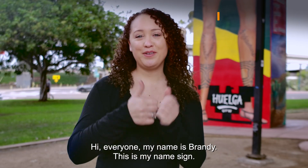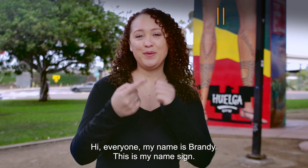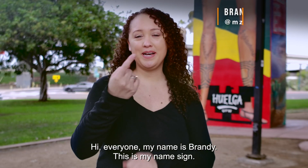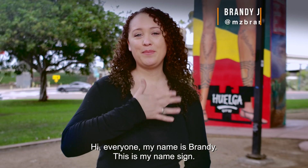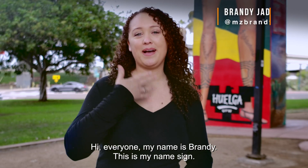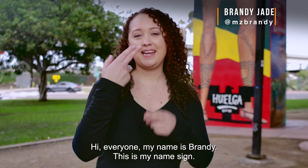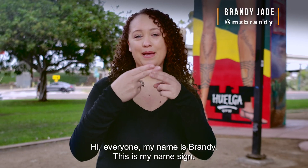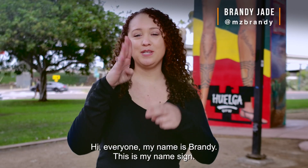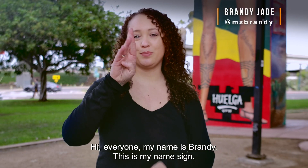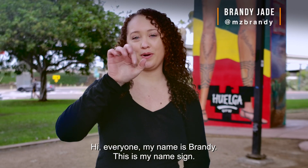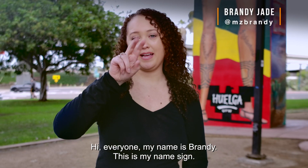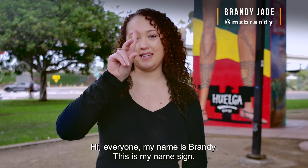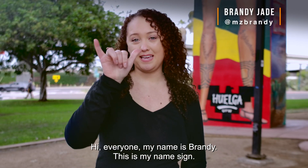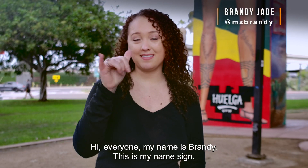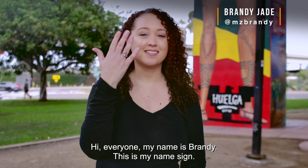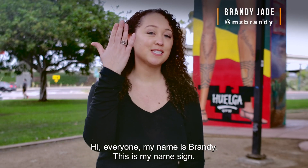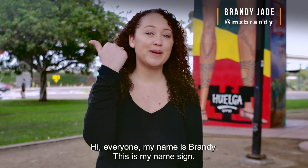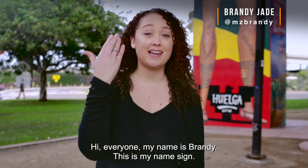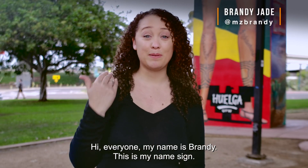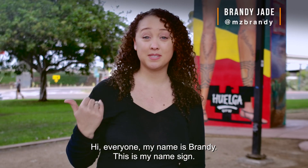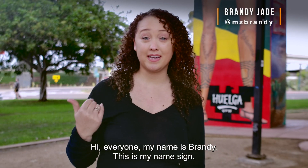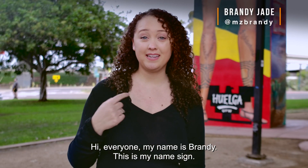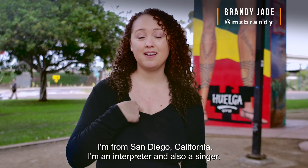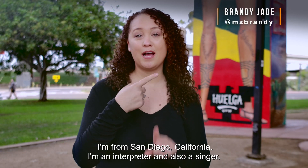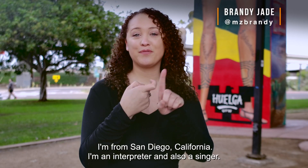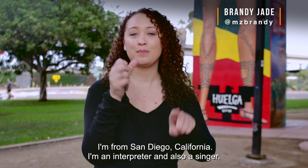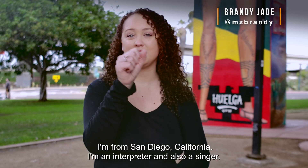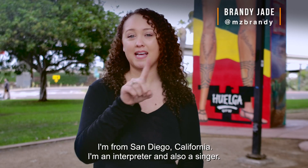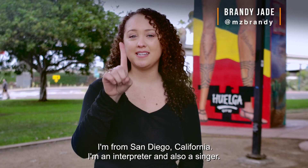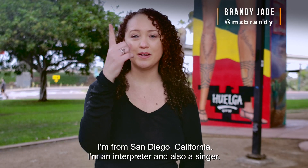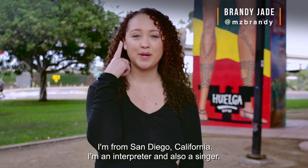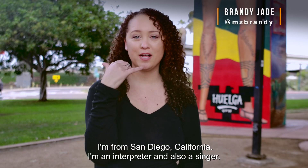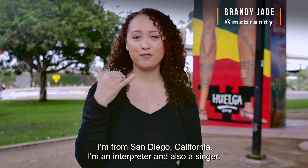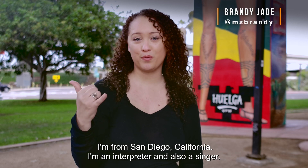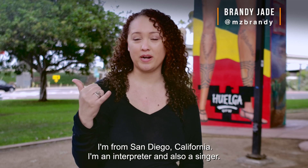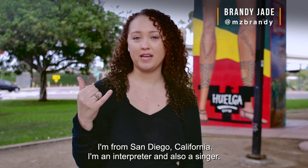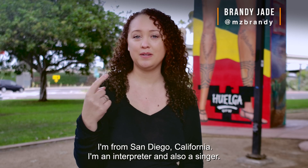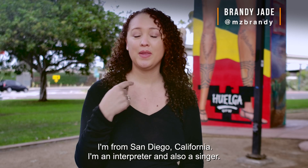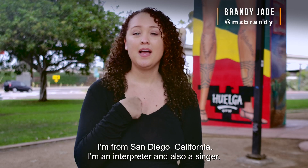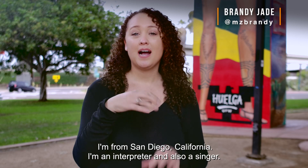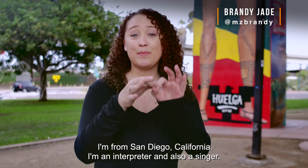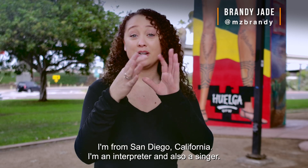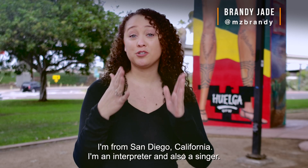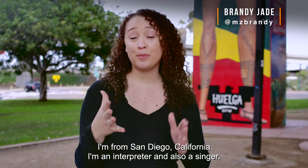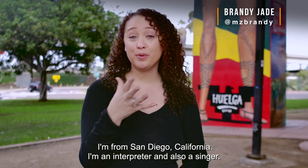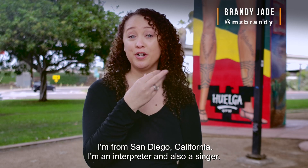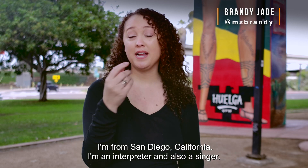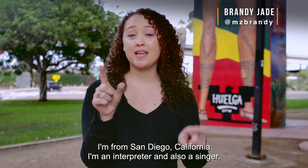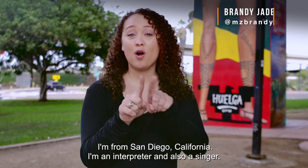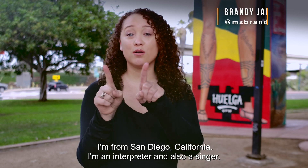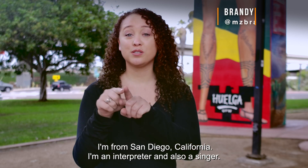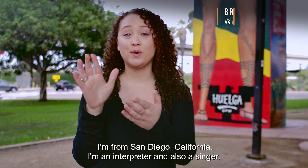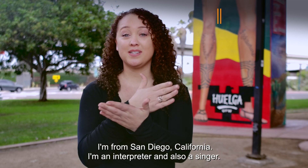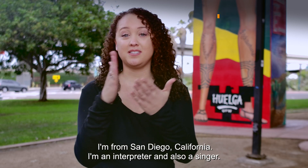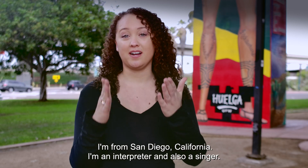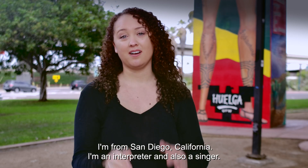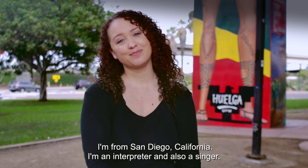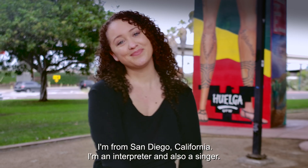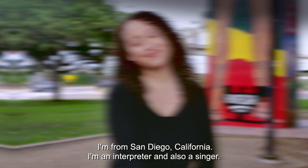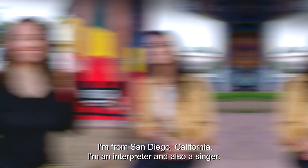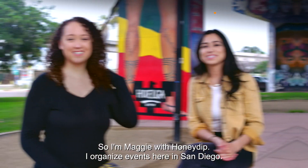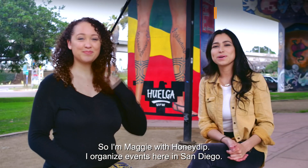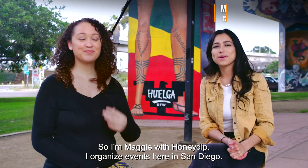Hey everyone, my name is Brandy. This is my name sign. I'm from San Diego, California. I'm an interpreter and also a